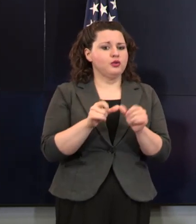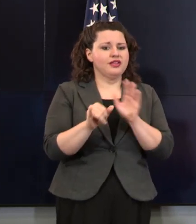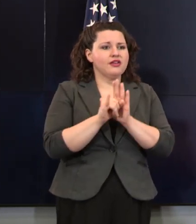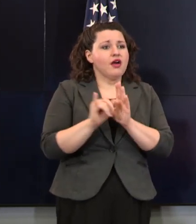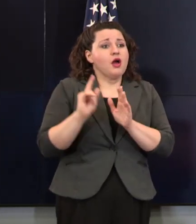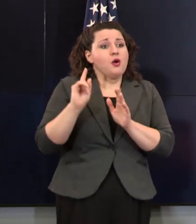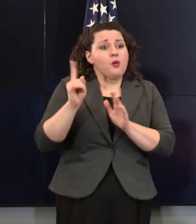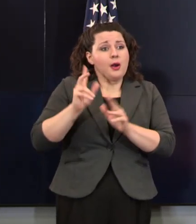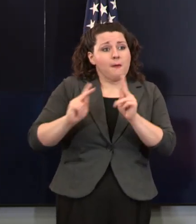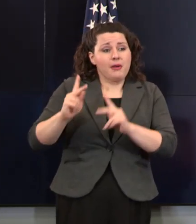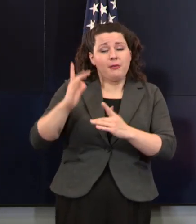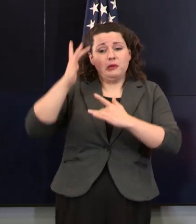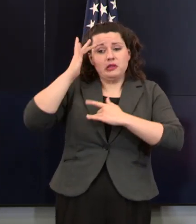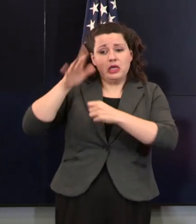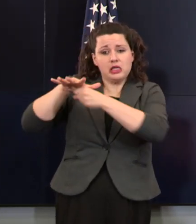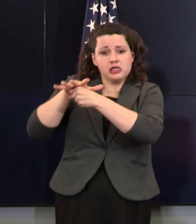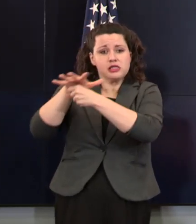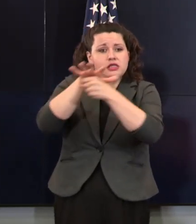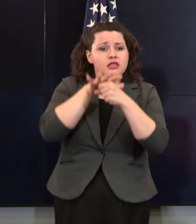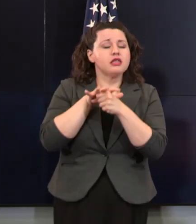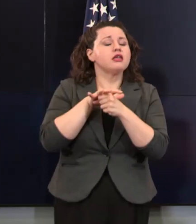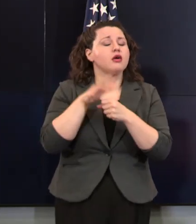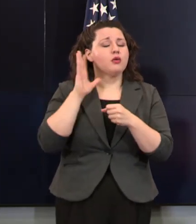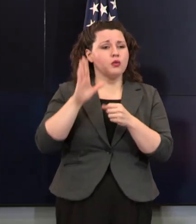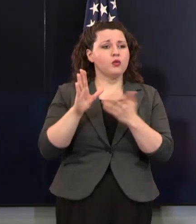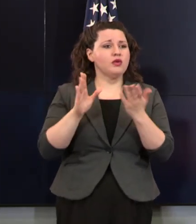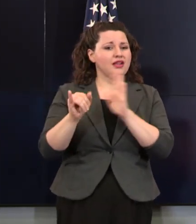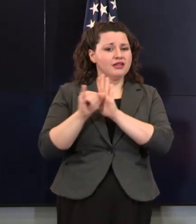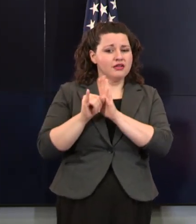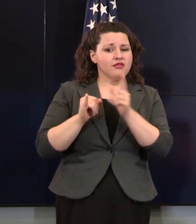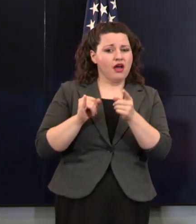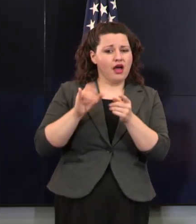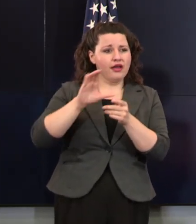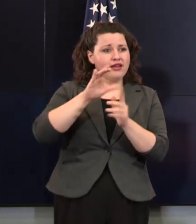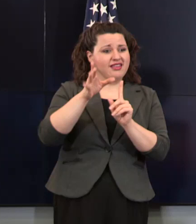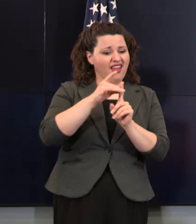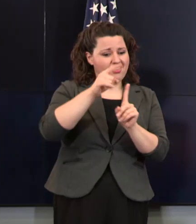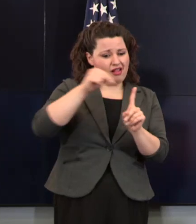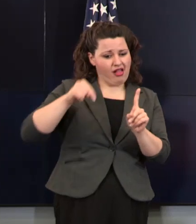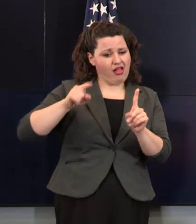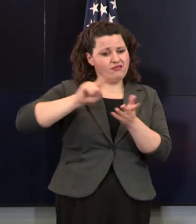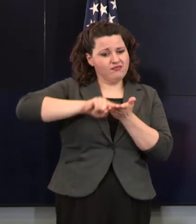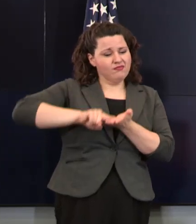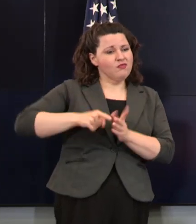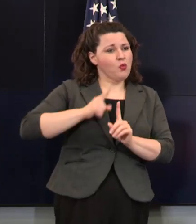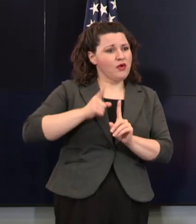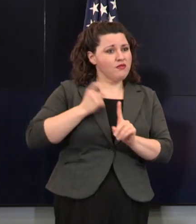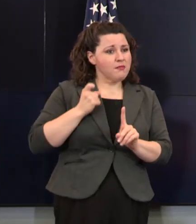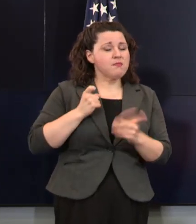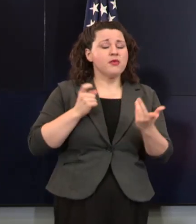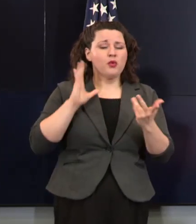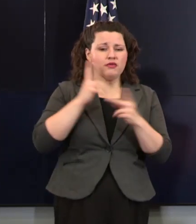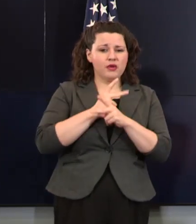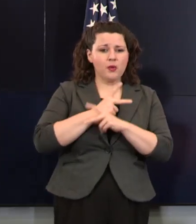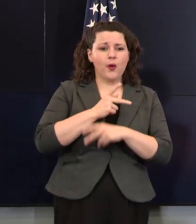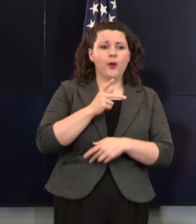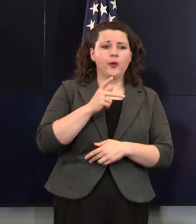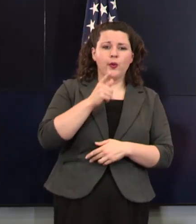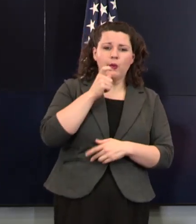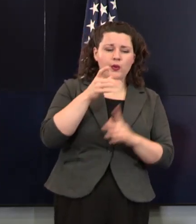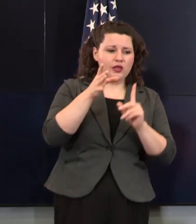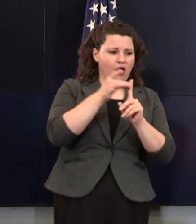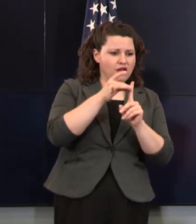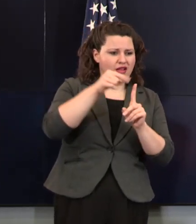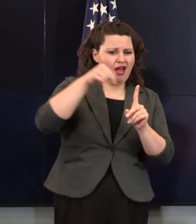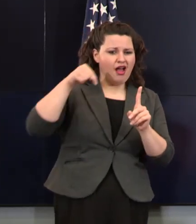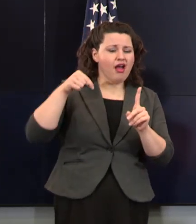clusters or areas of concern. We'll do the case investigation, and that'll allow us to really figure out who's been in contact, what is the